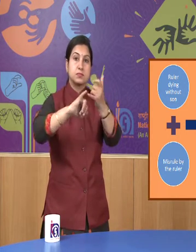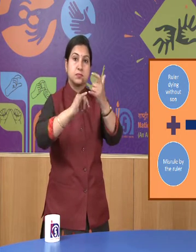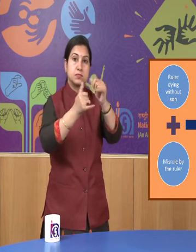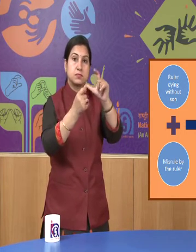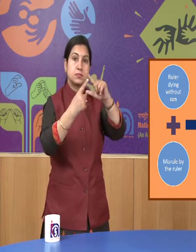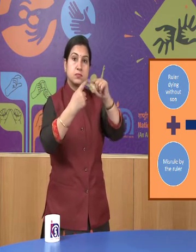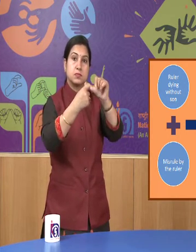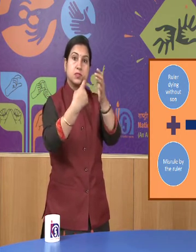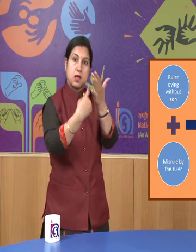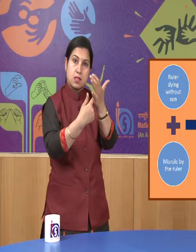and Nagpur.